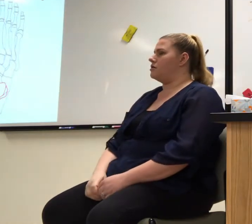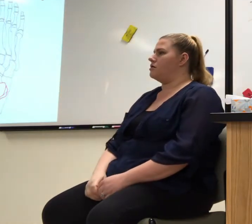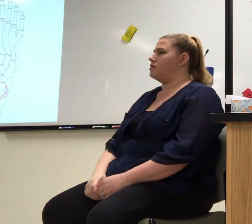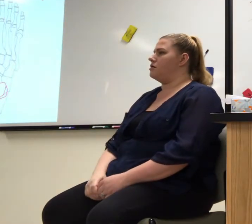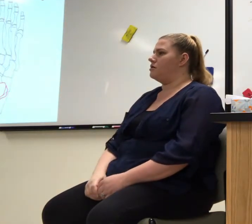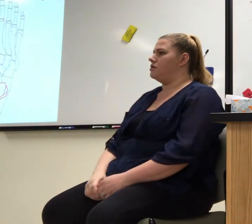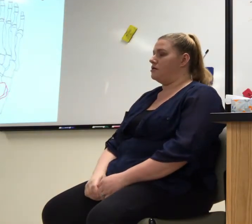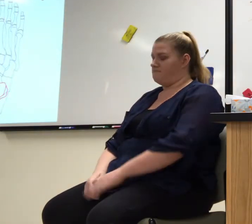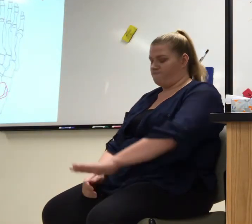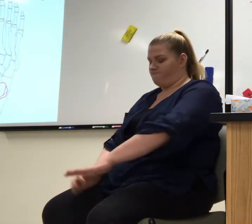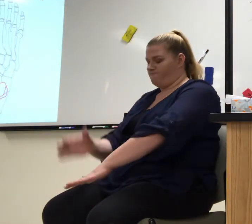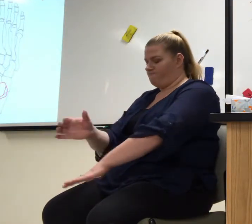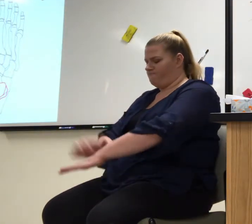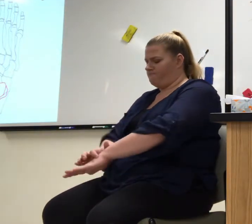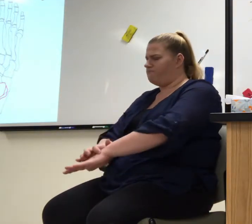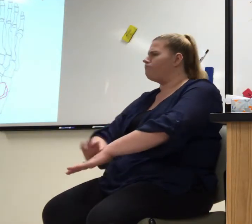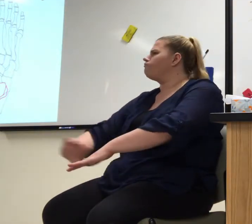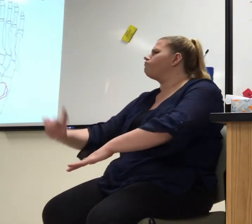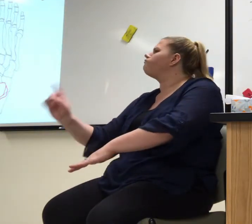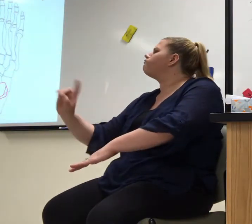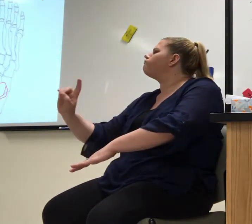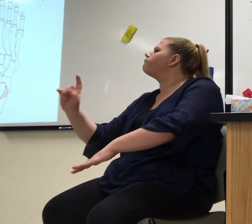Of this bone.